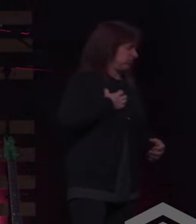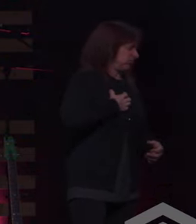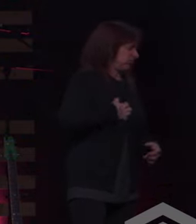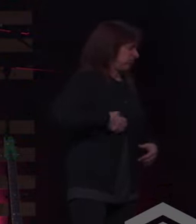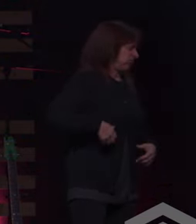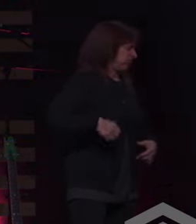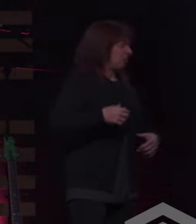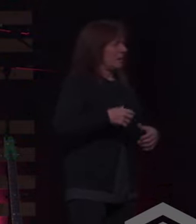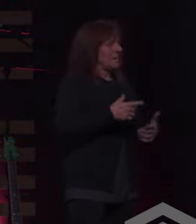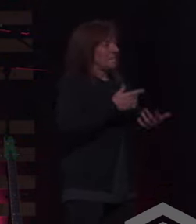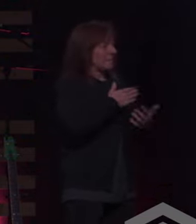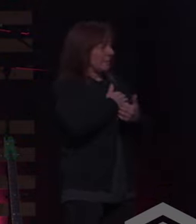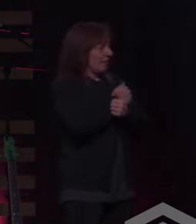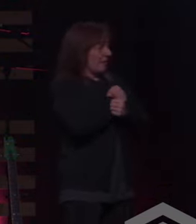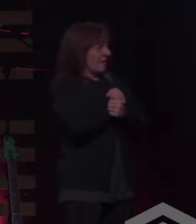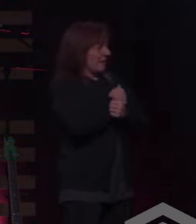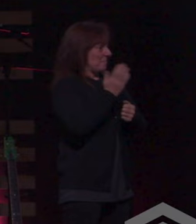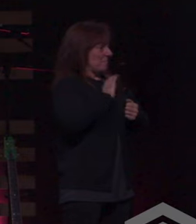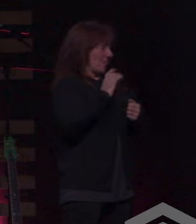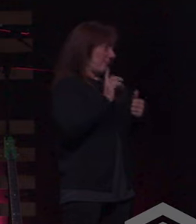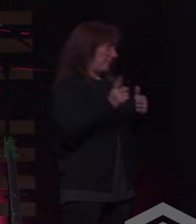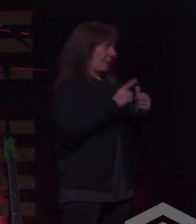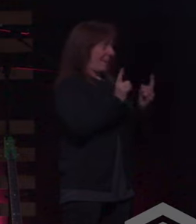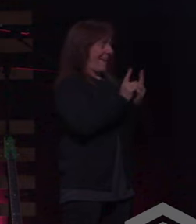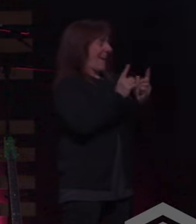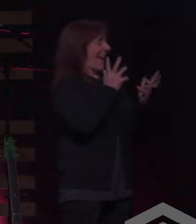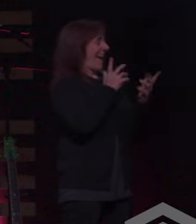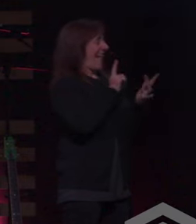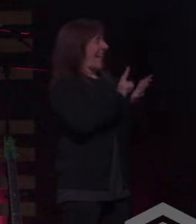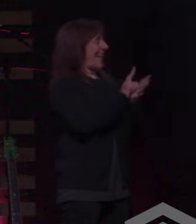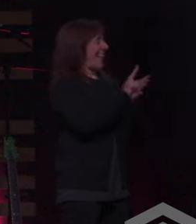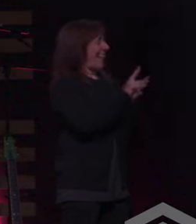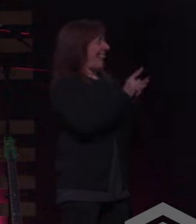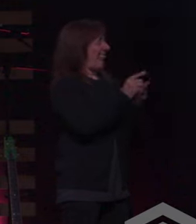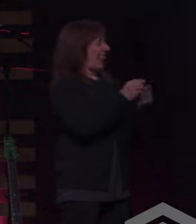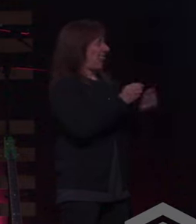And the love that you felt is starting to fade away.